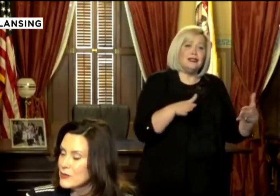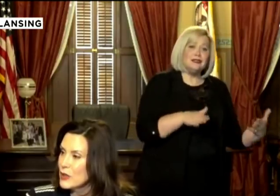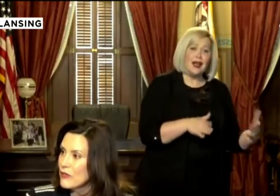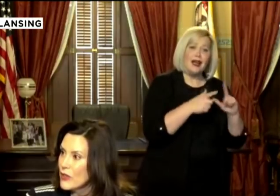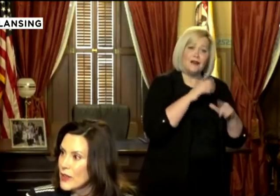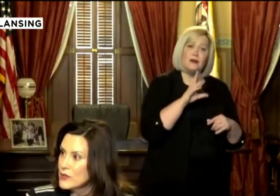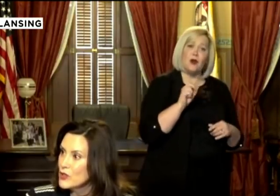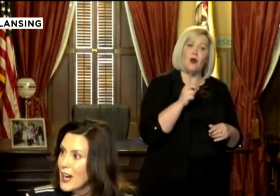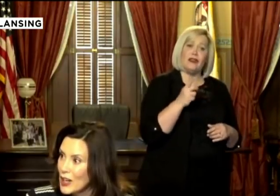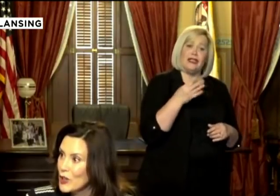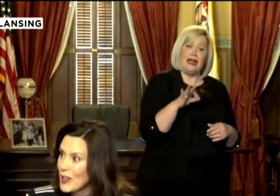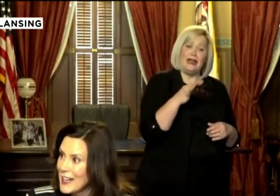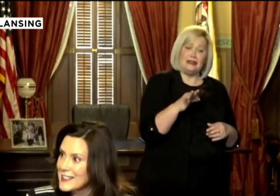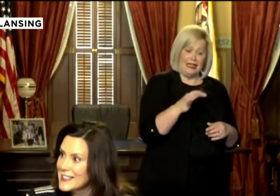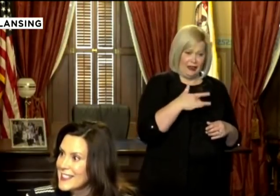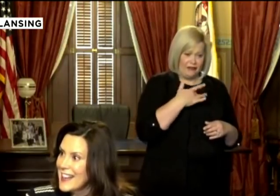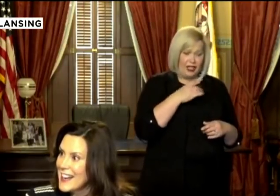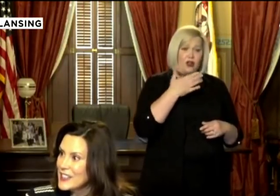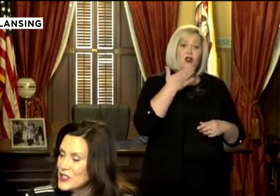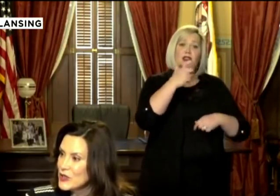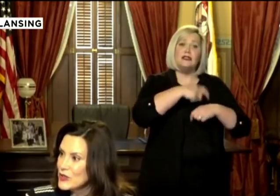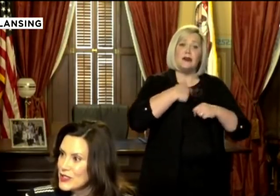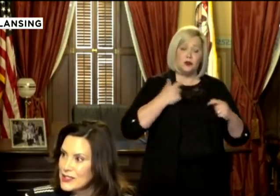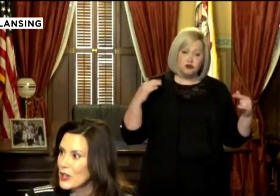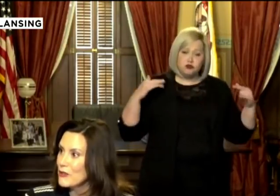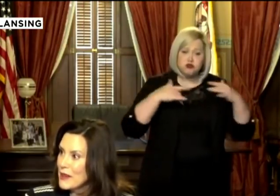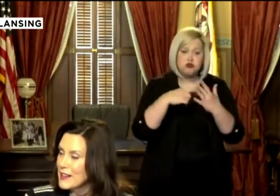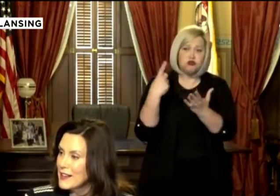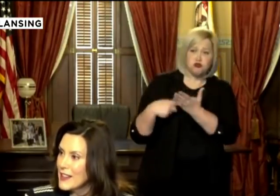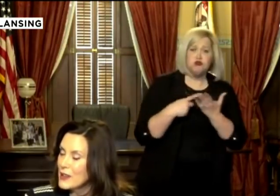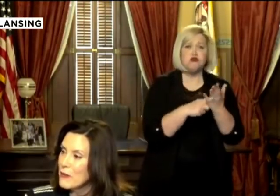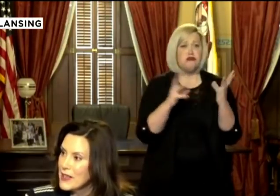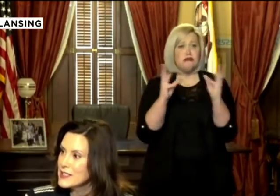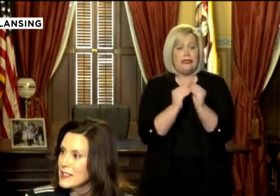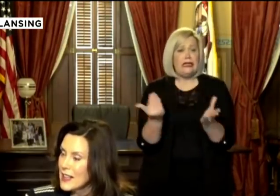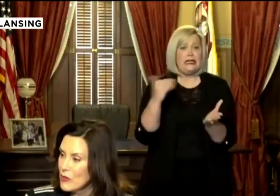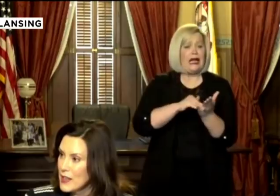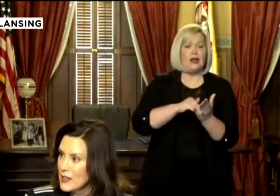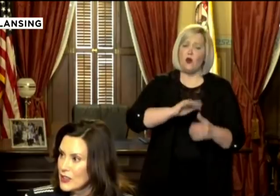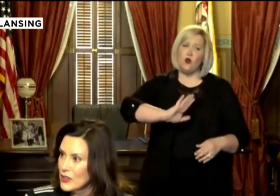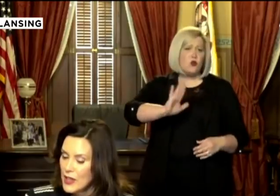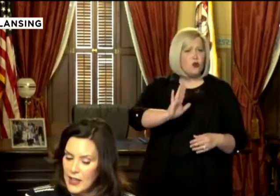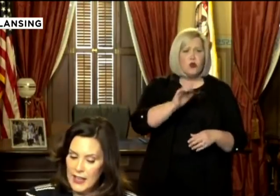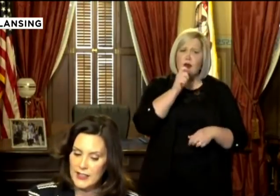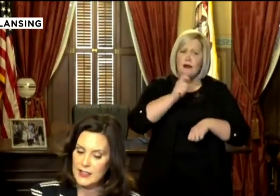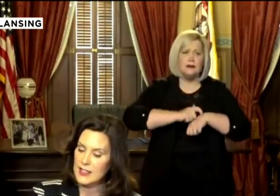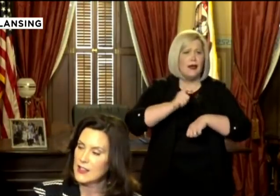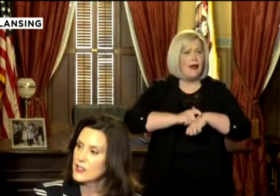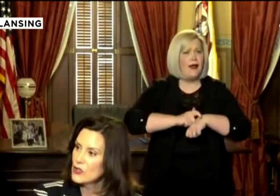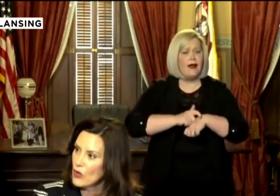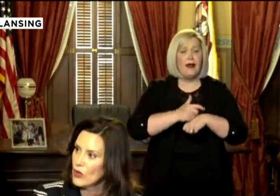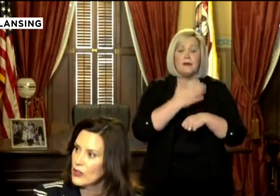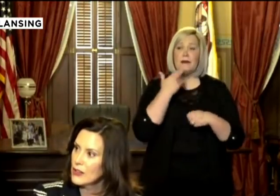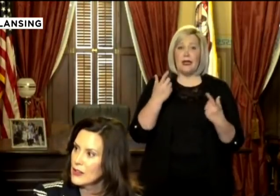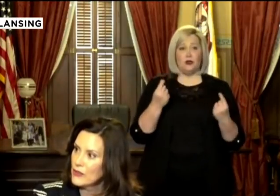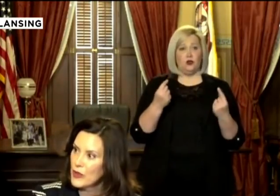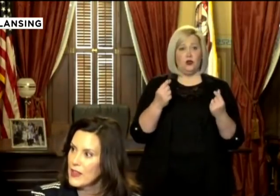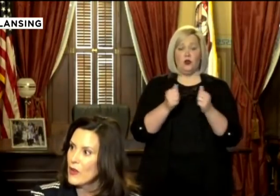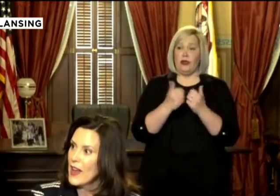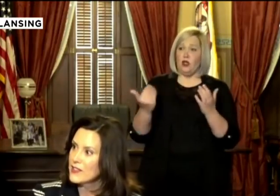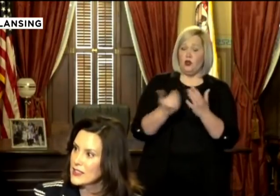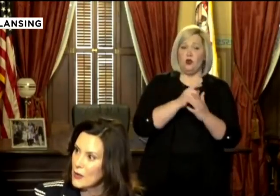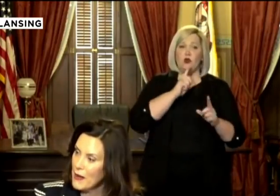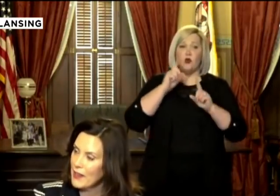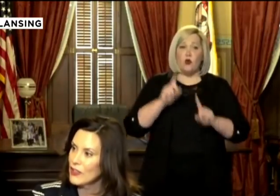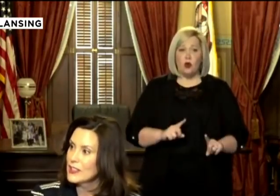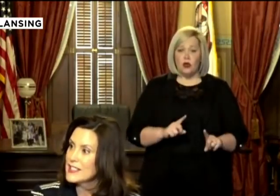very inadvisable for them to congregate and to start meeting. I think the best thing that we can do is to say this new order,